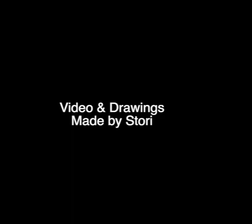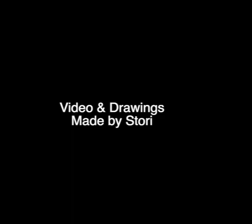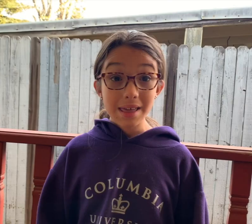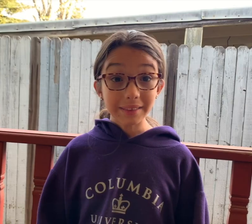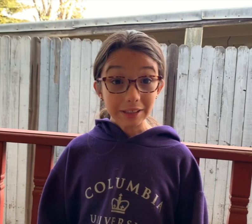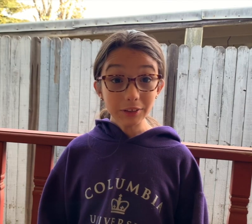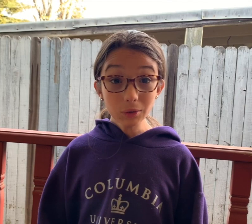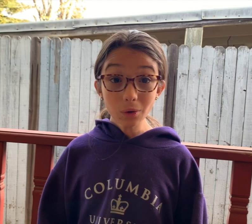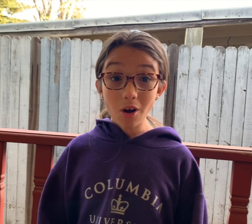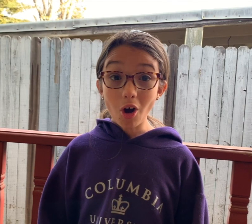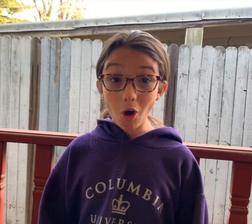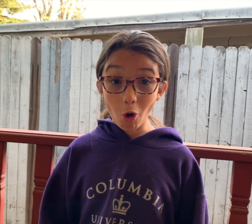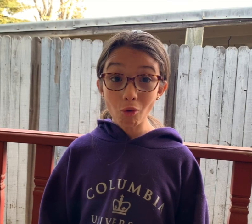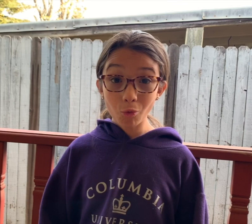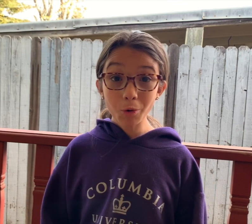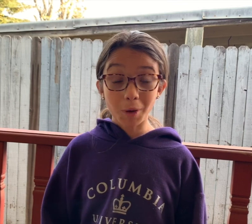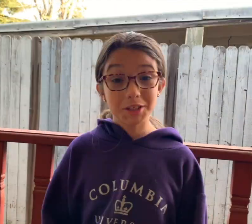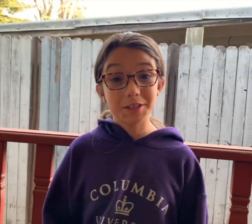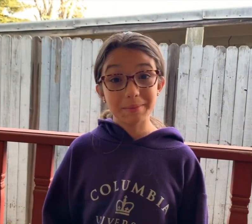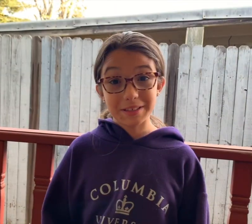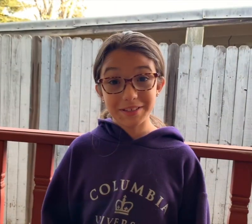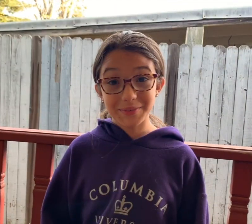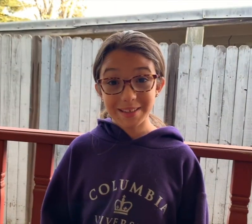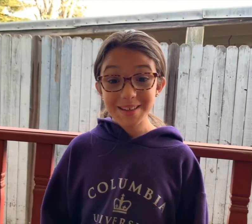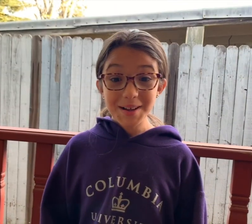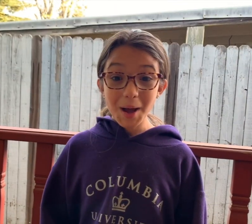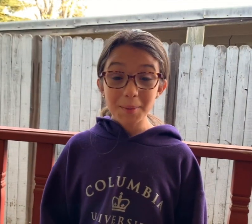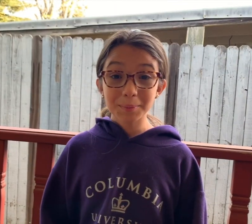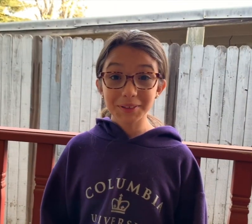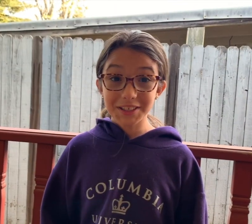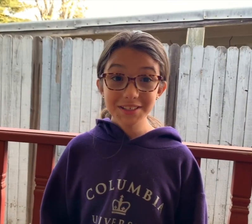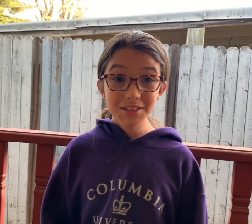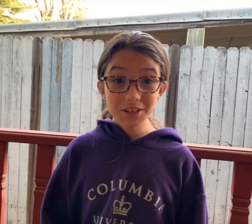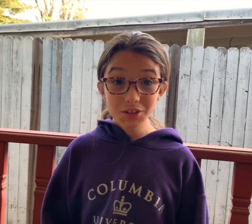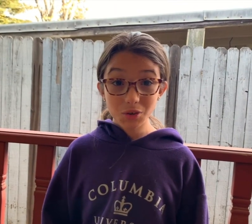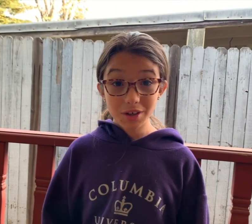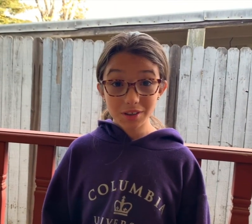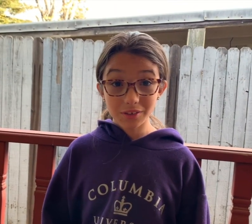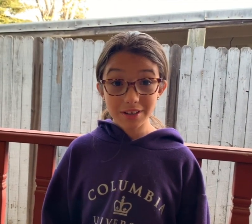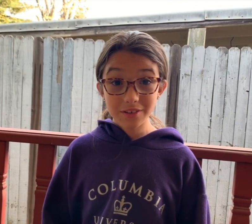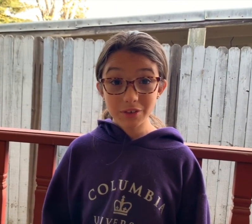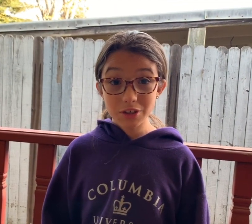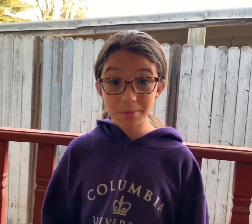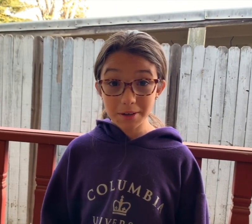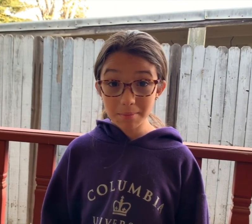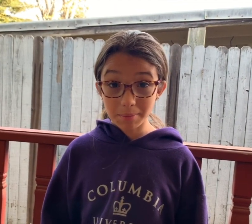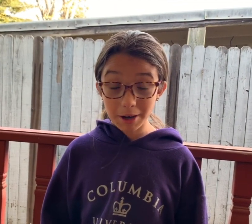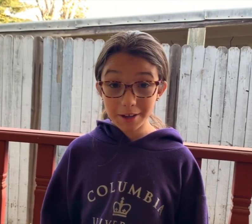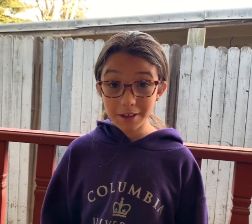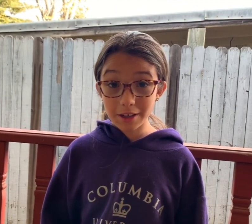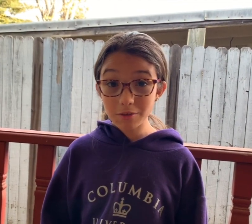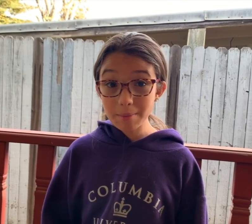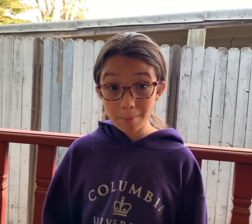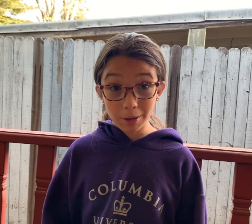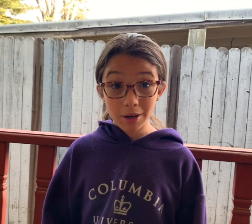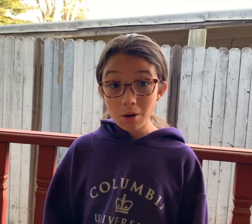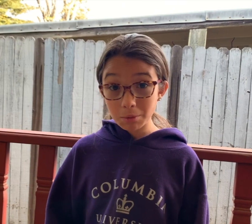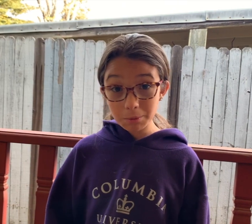Thank you all for watching BTV. Please enjoy the rest of your spring break and remember, when we